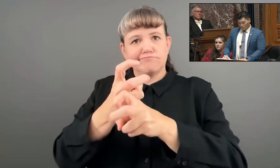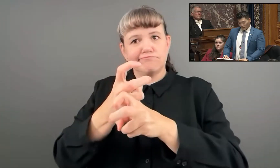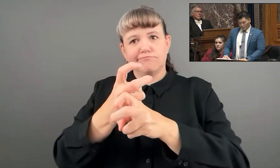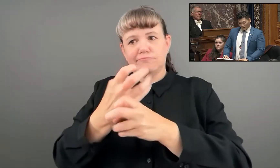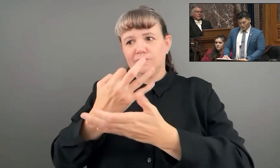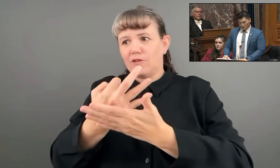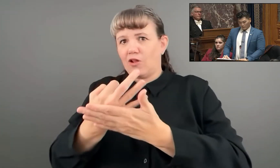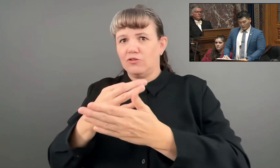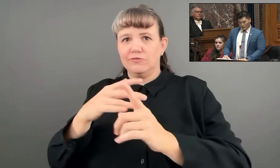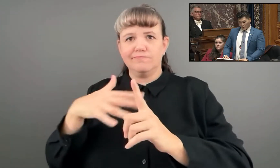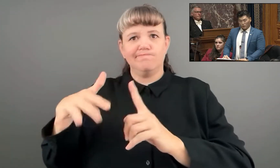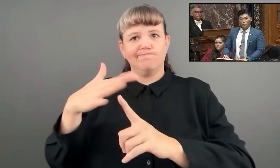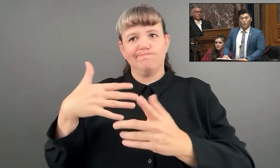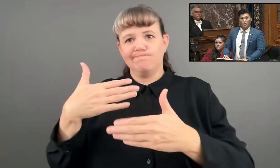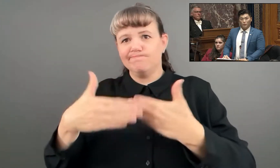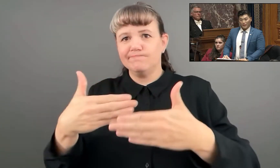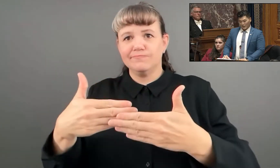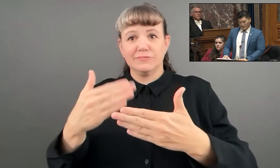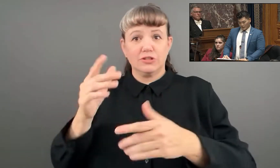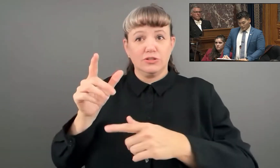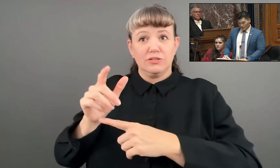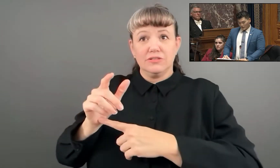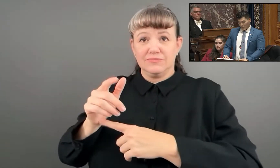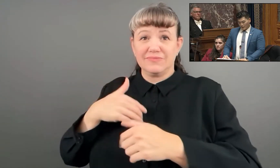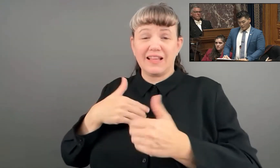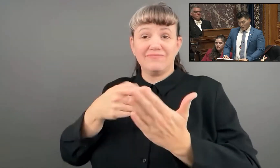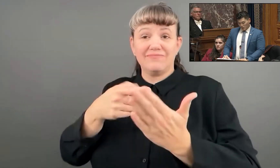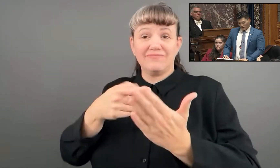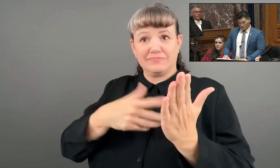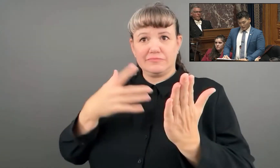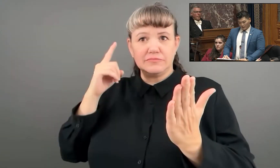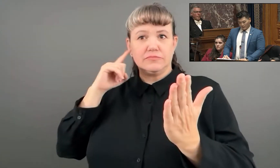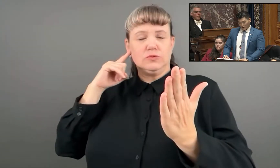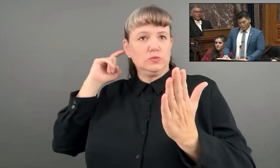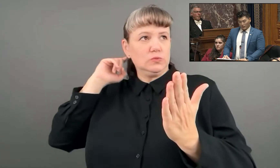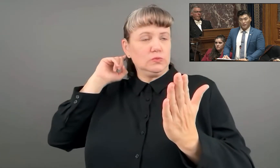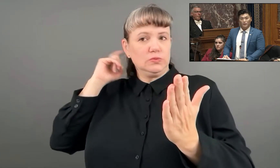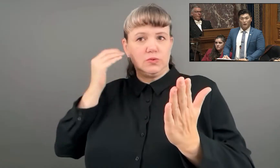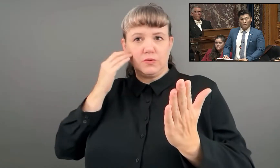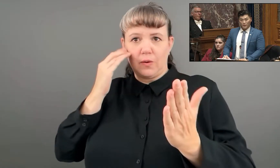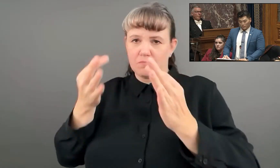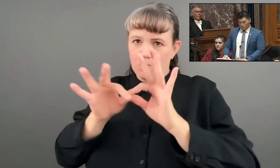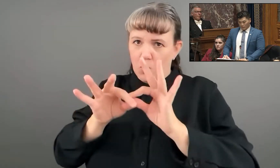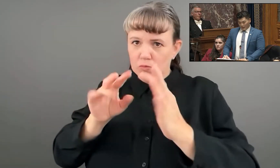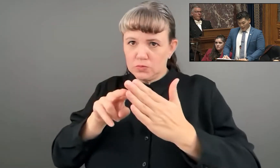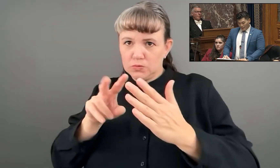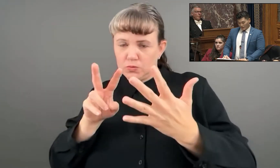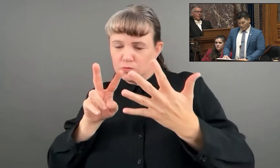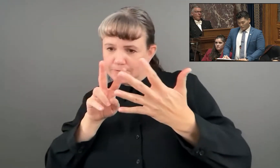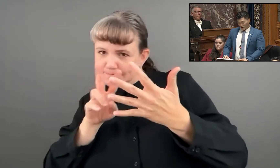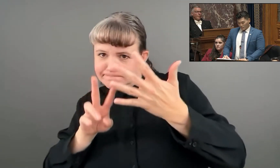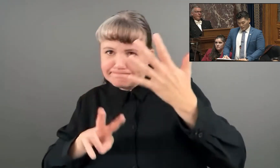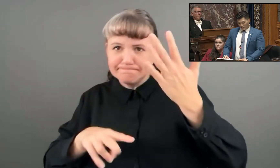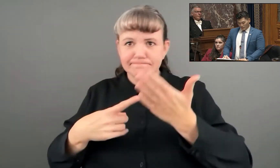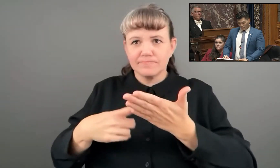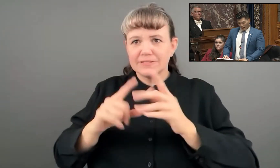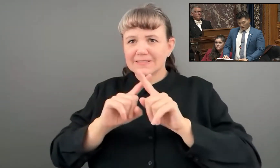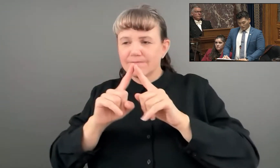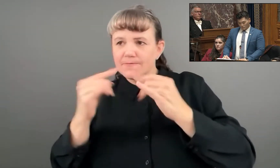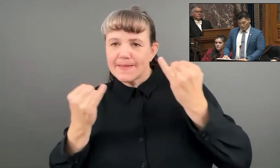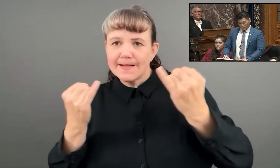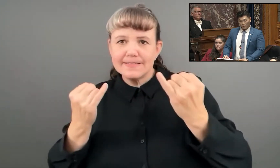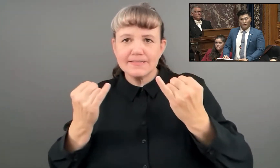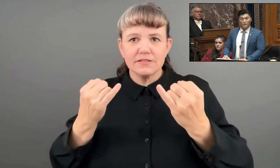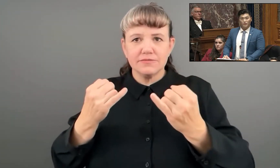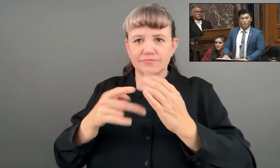is deeply mindful of the need to prioritize ideas and initiatives that can stimulate the economy and deliver immediate impact